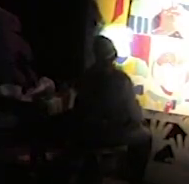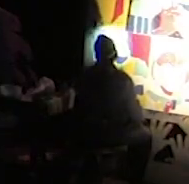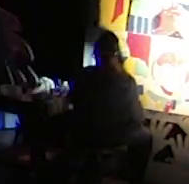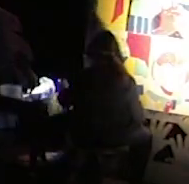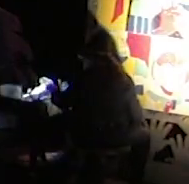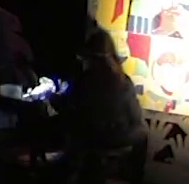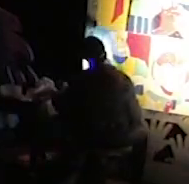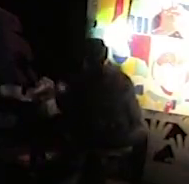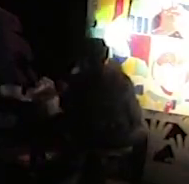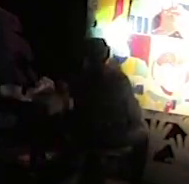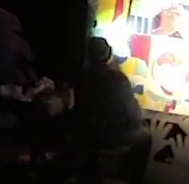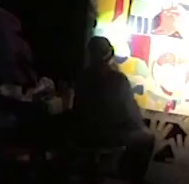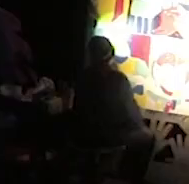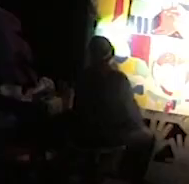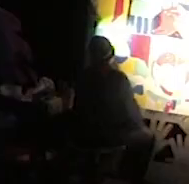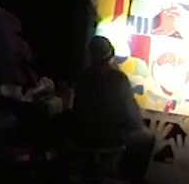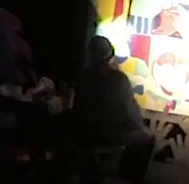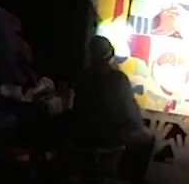Oh, I'm sorry, honey. It's okay.